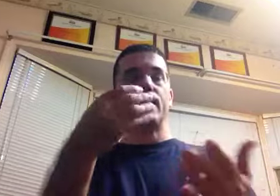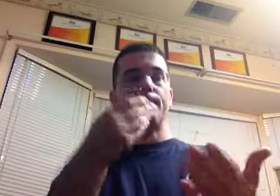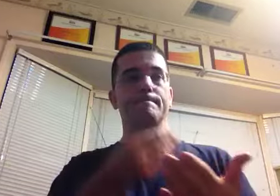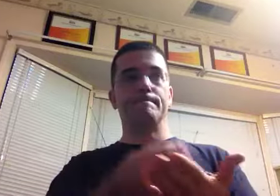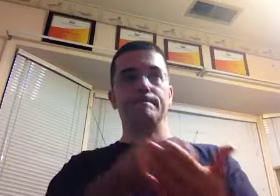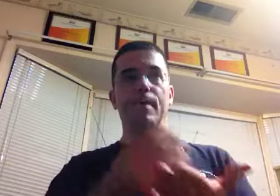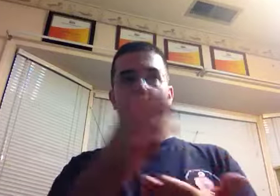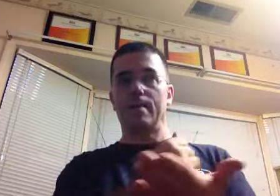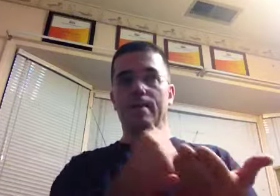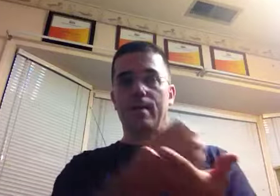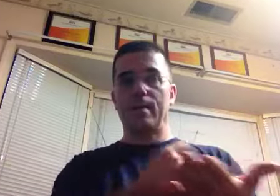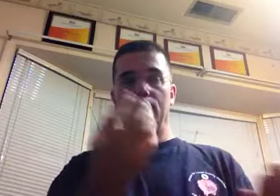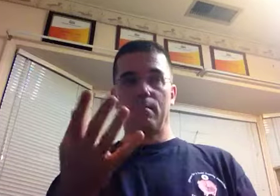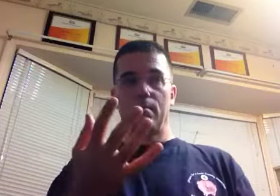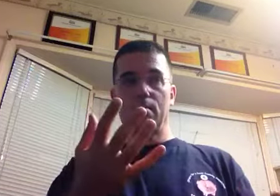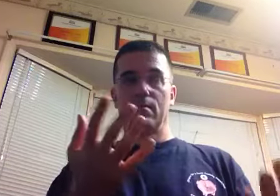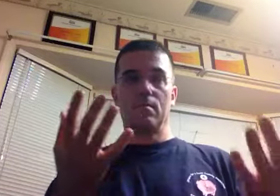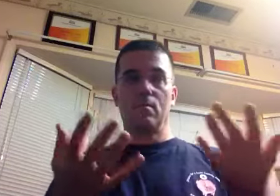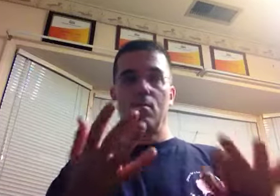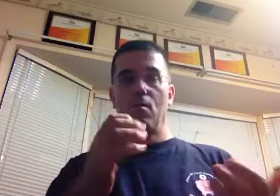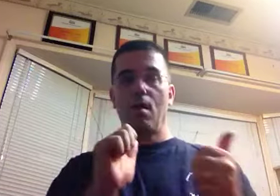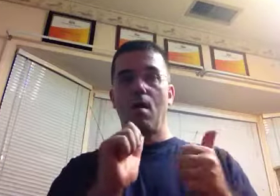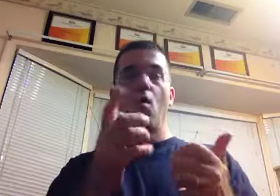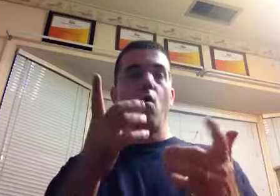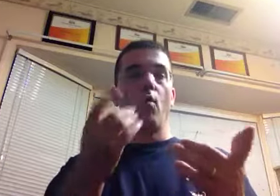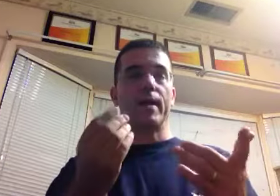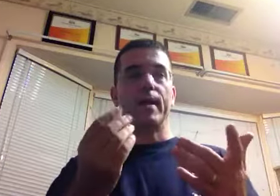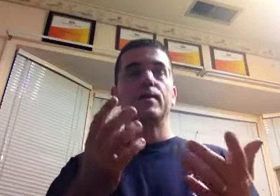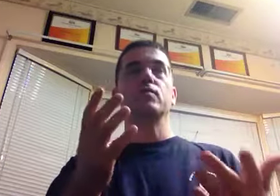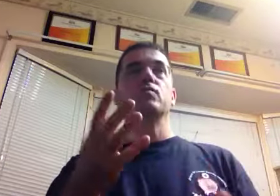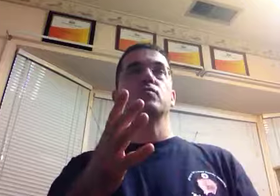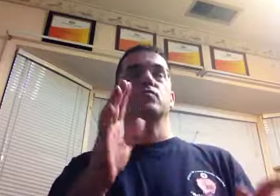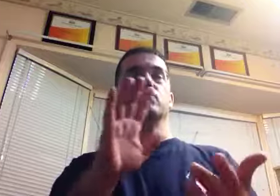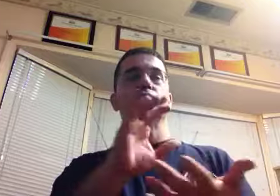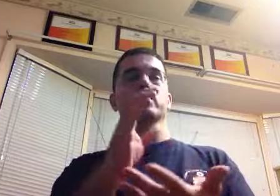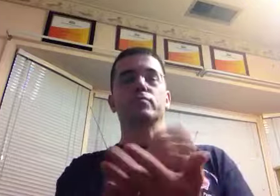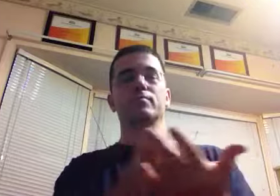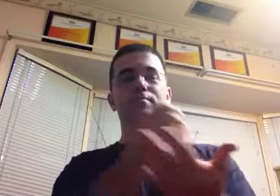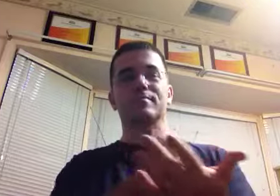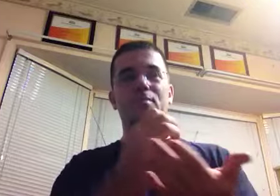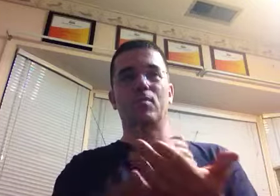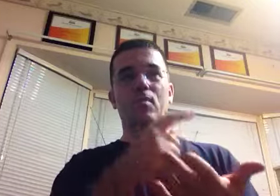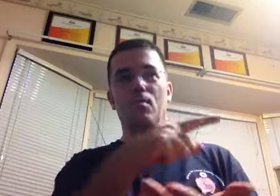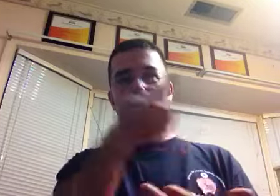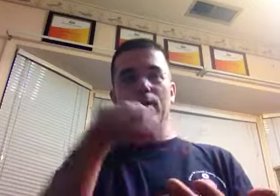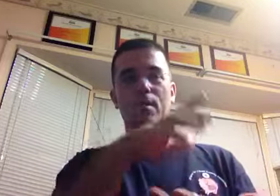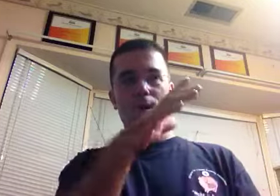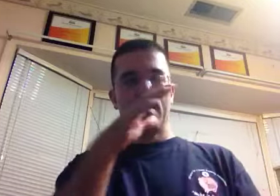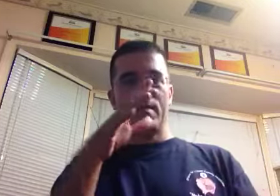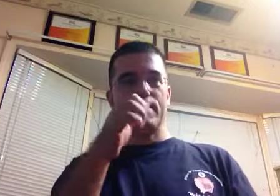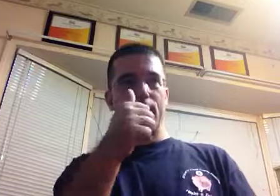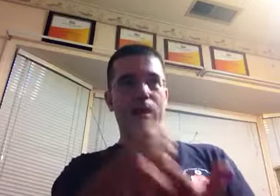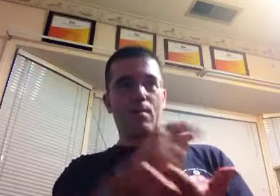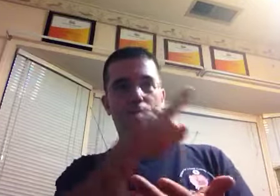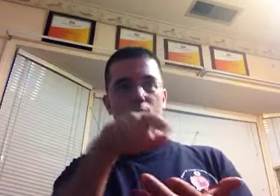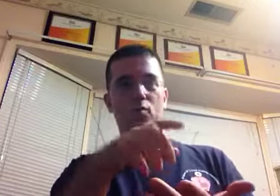money in order to do that. And so what could I do, Dad, to make some more money to help you that I could earn my